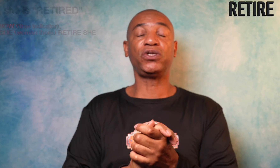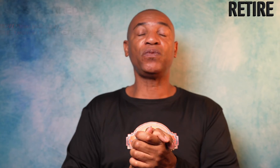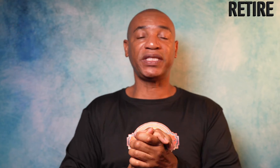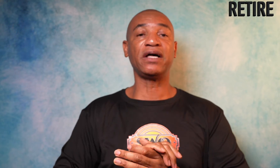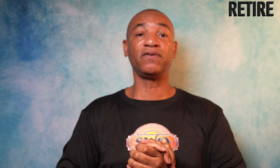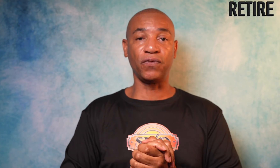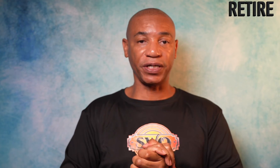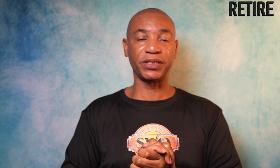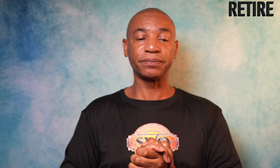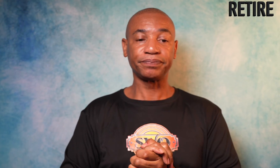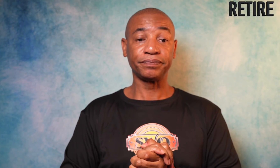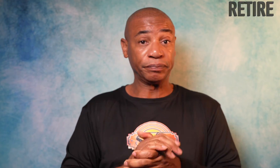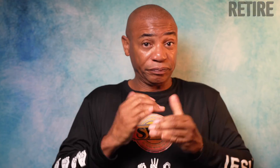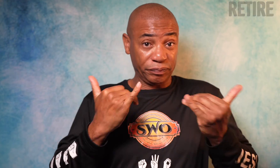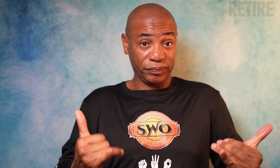you without the voice.